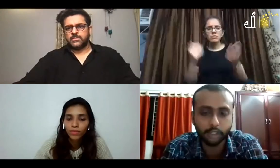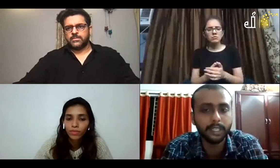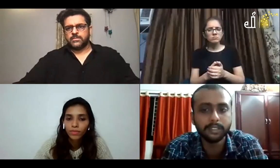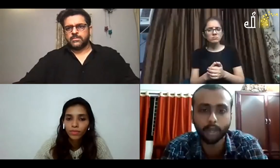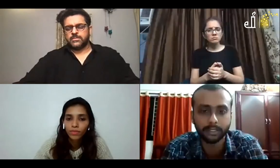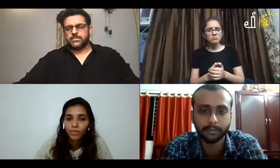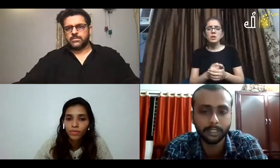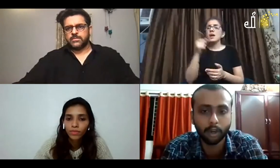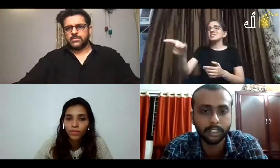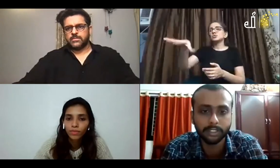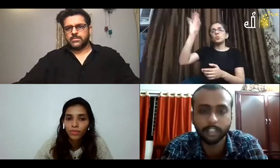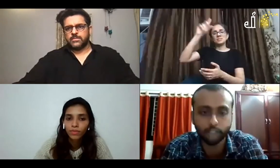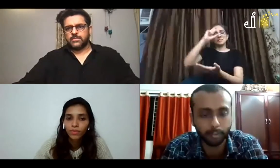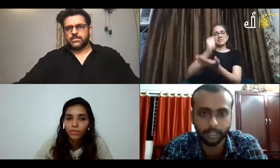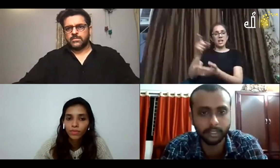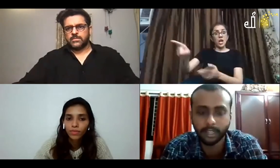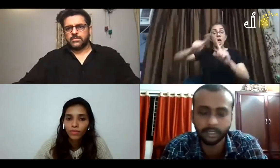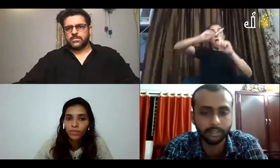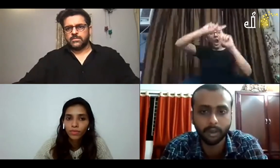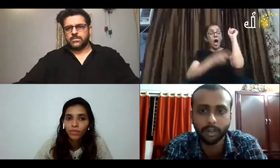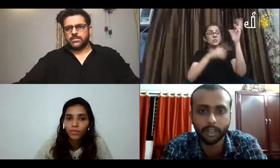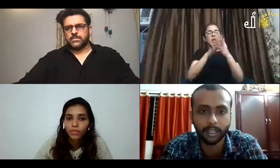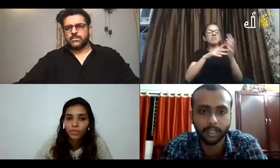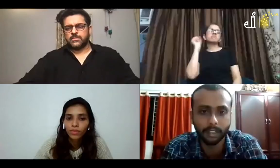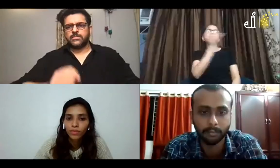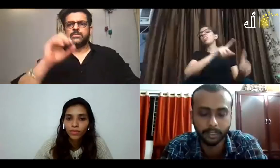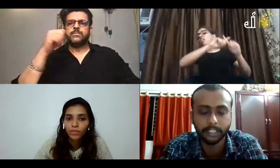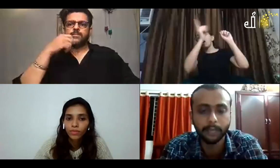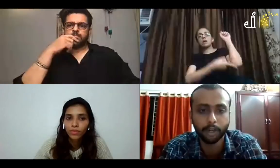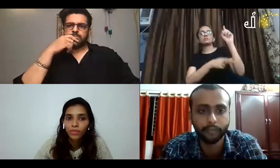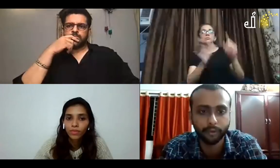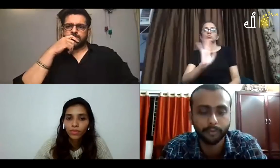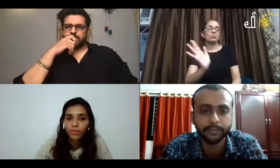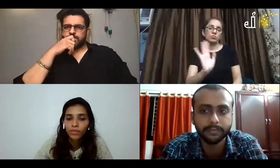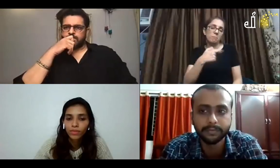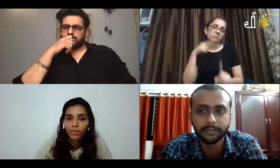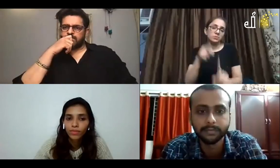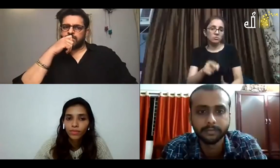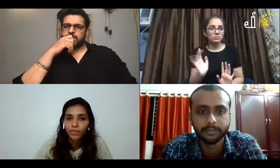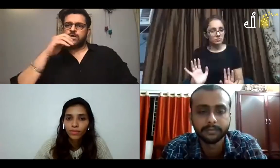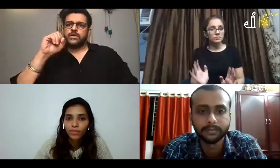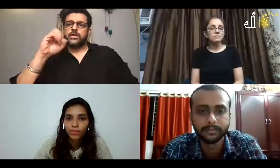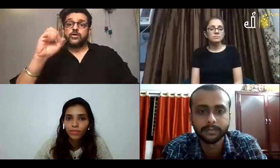supposed to be his choice, but not his last option. That is all I. That is my point of view.